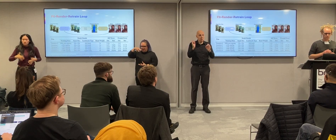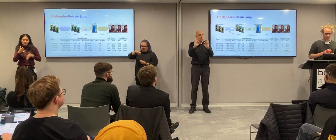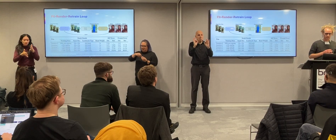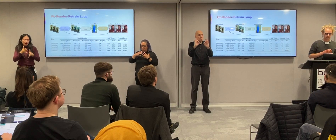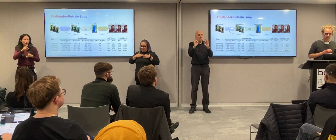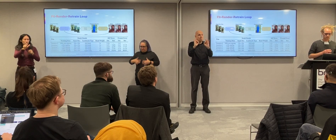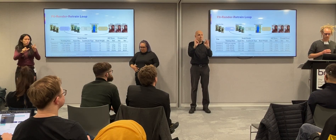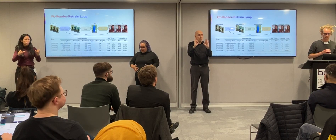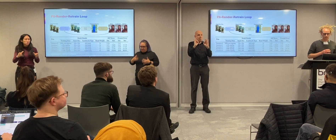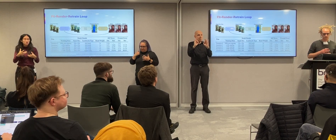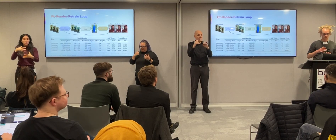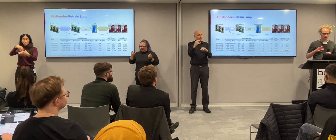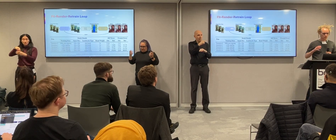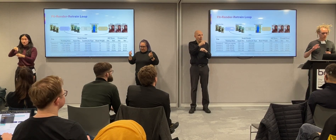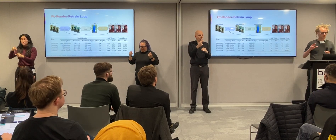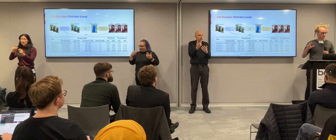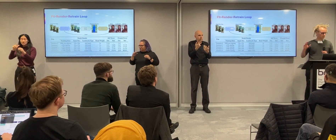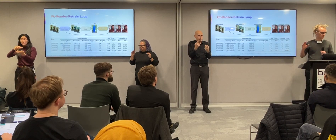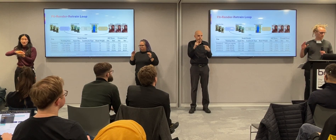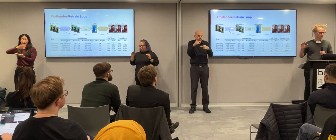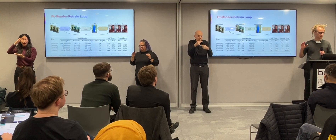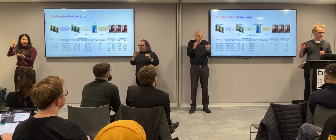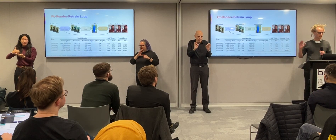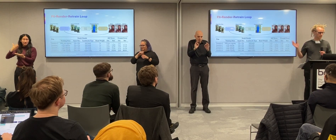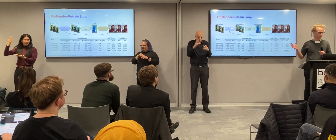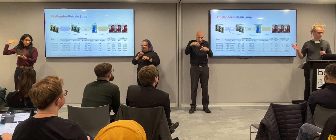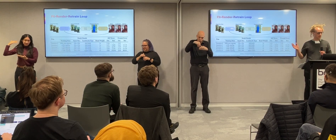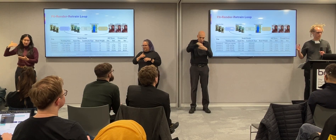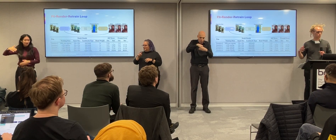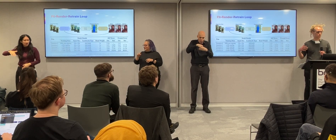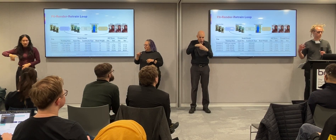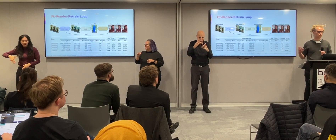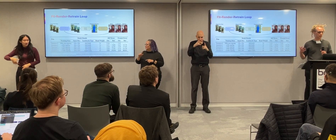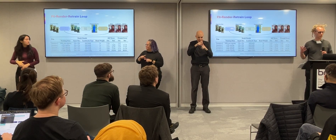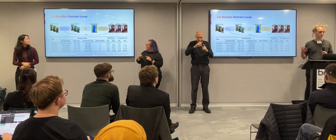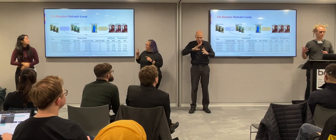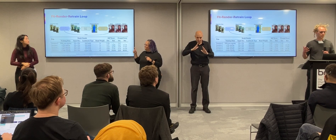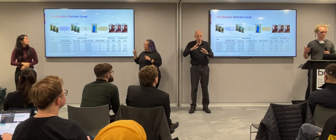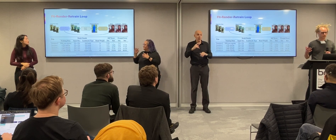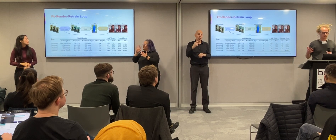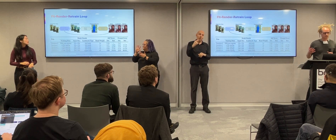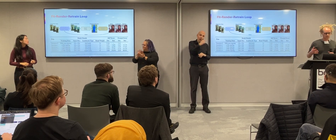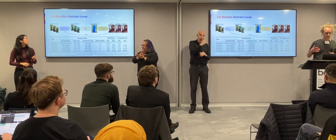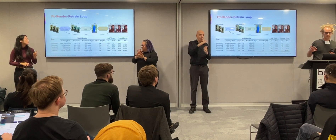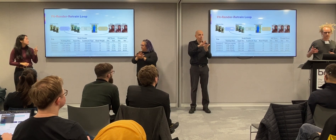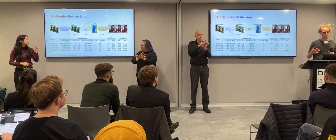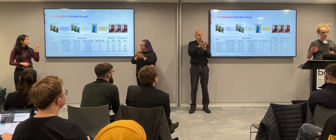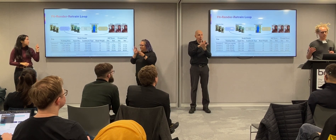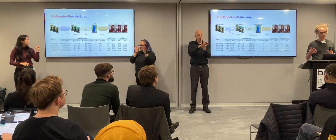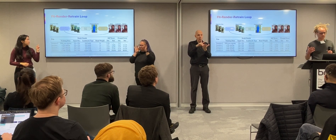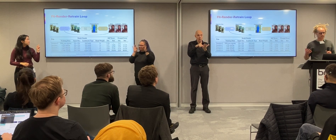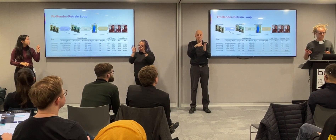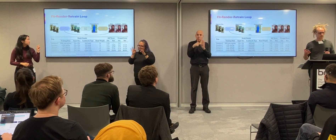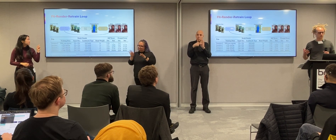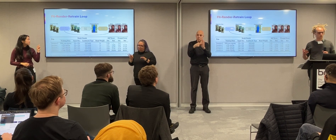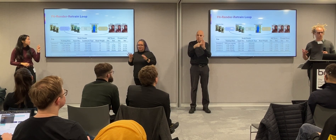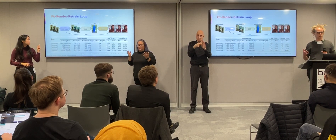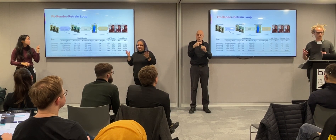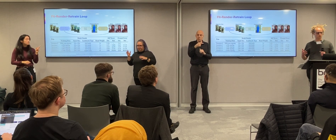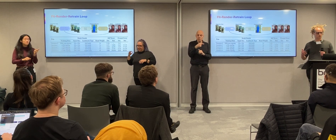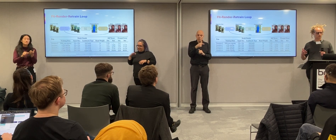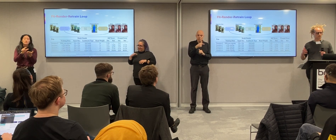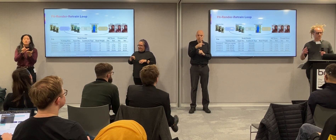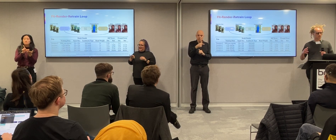signers in that data. And so here in this paper, we're describing the gains that you can actually get